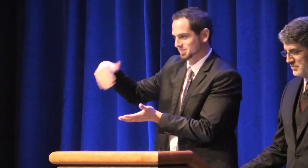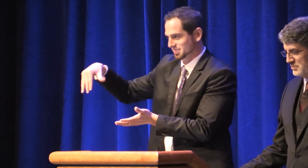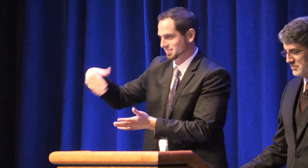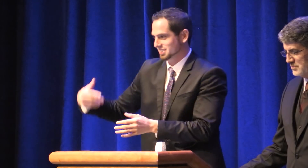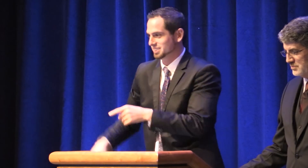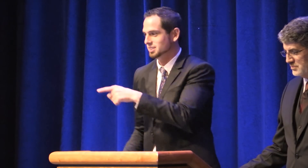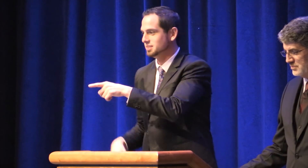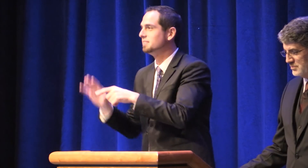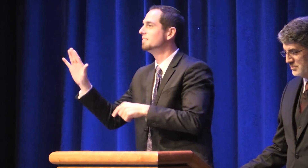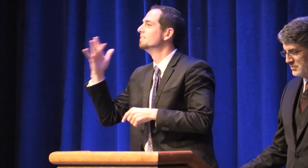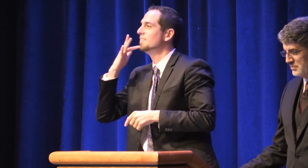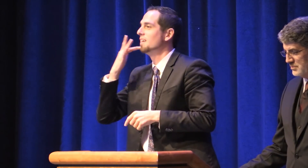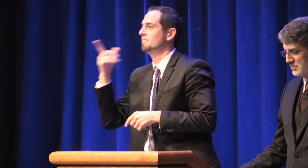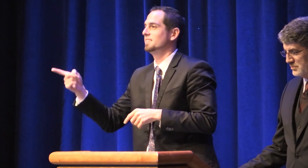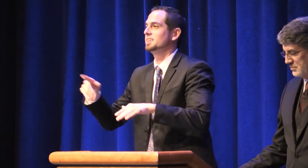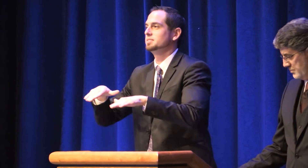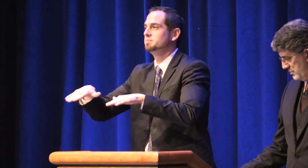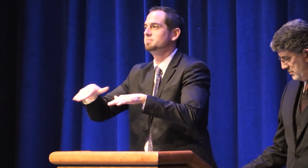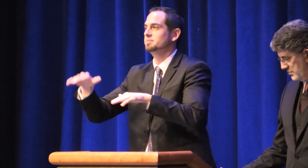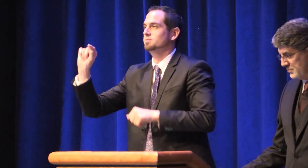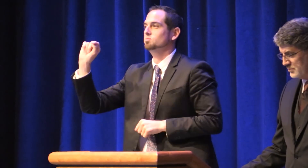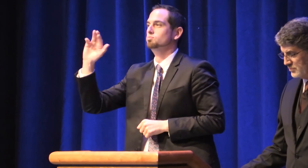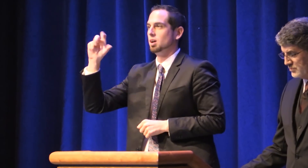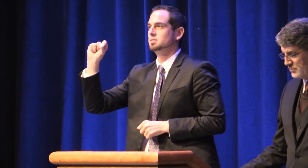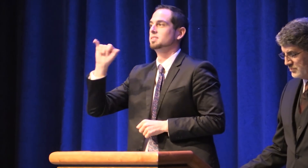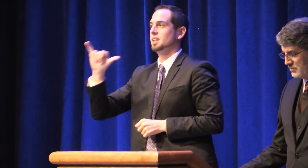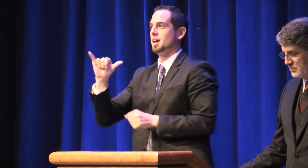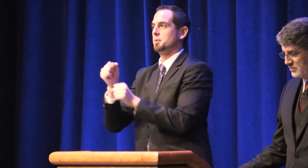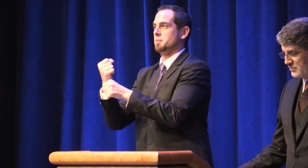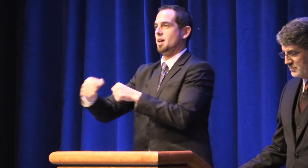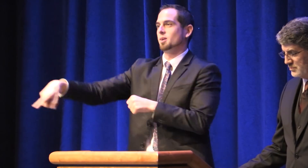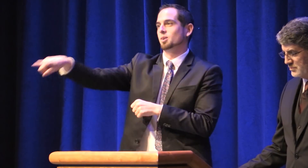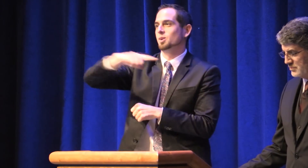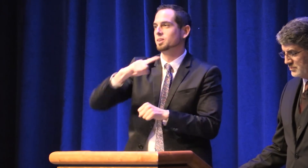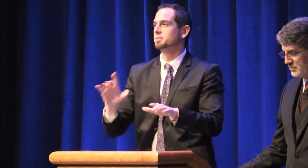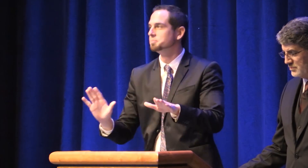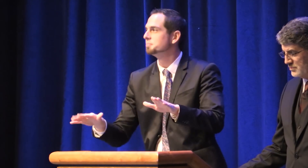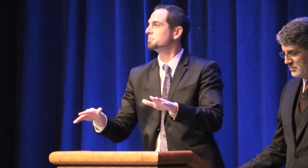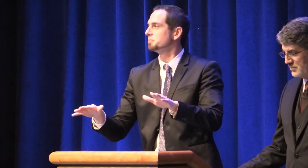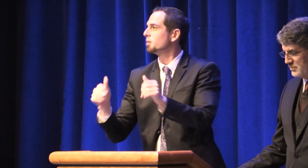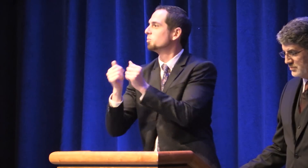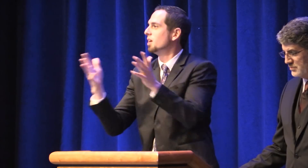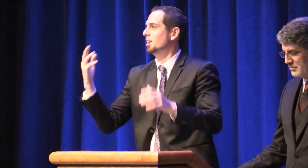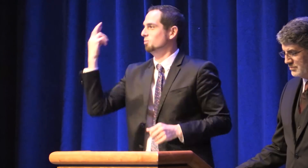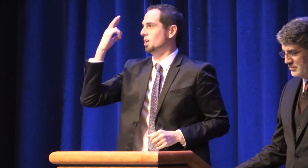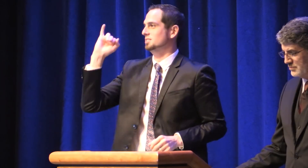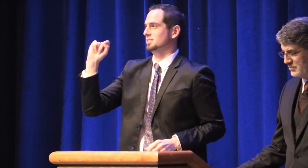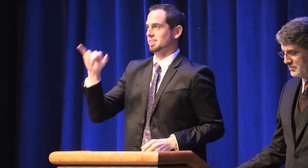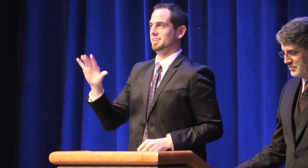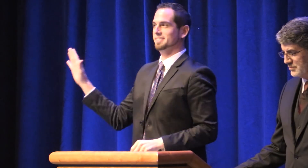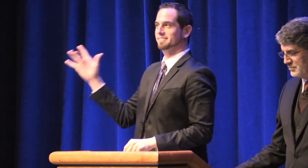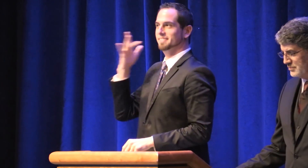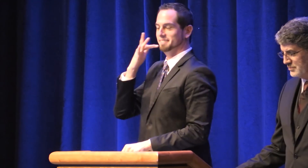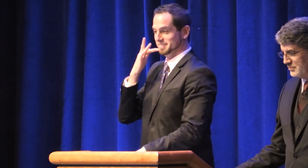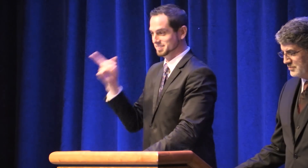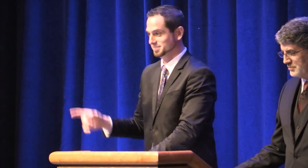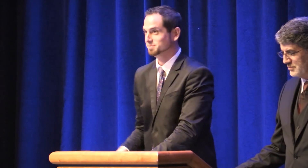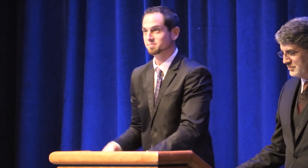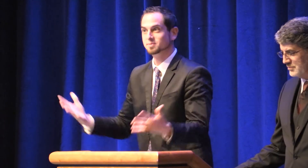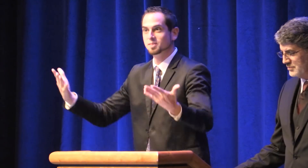the dancer. I don't know if you guys have seen video of him. So he's got the beat that all of us are gonna